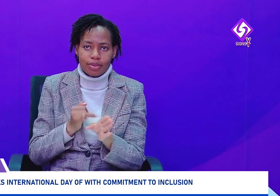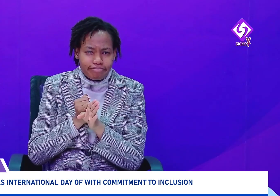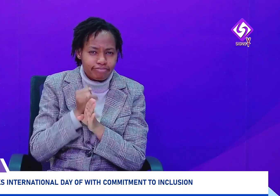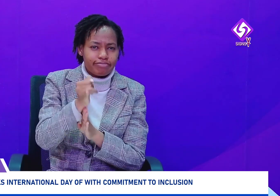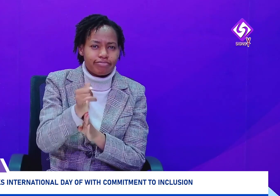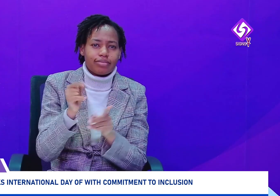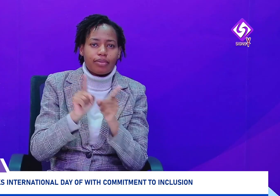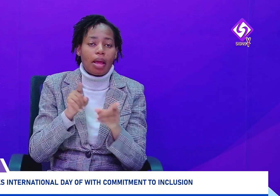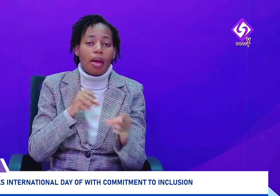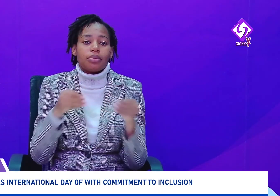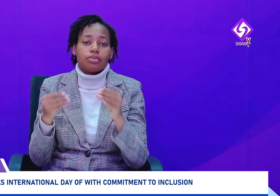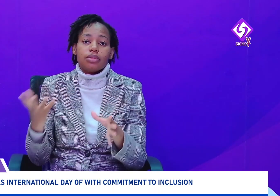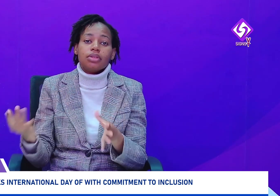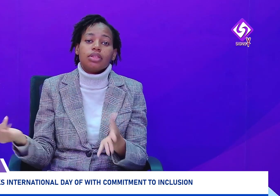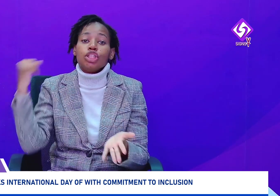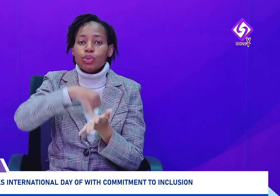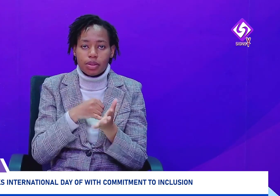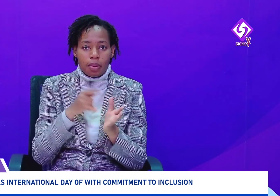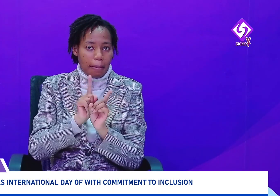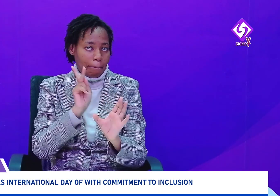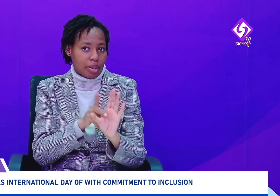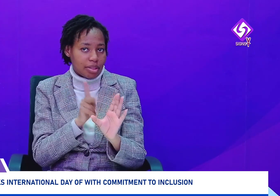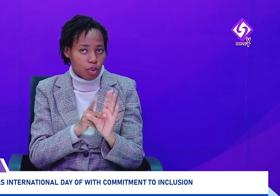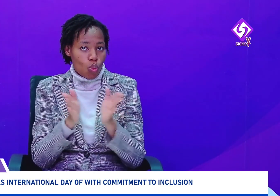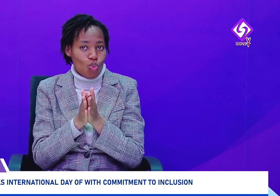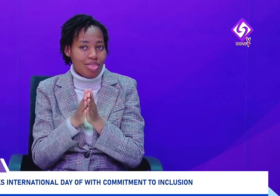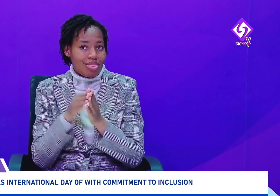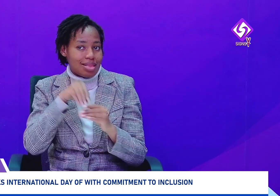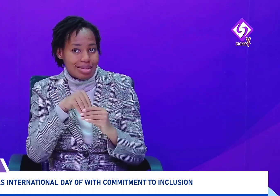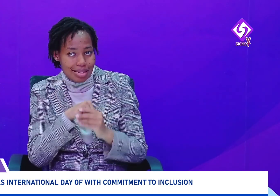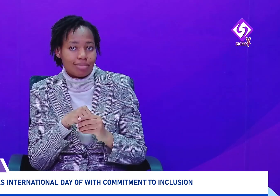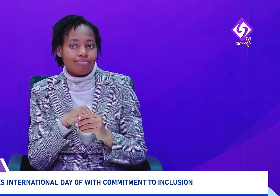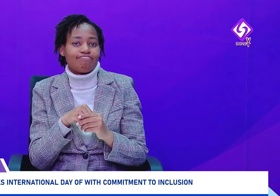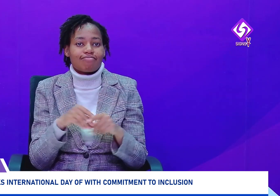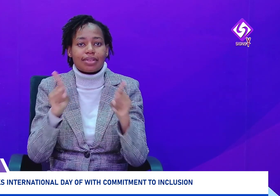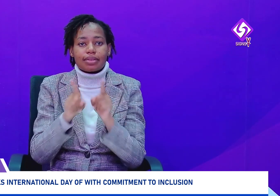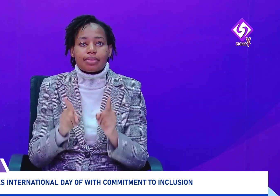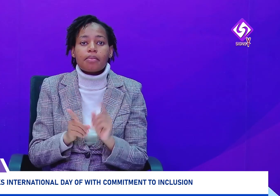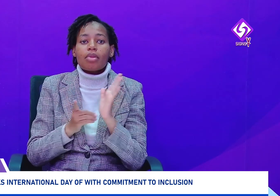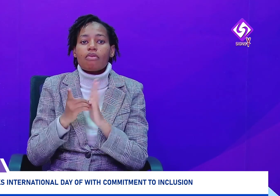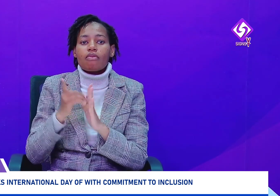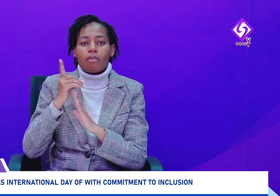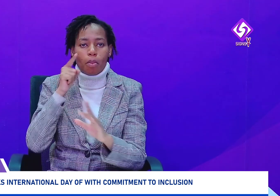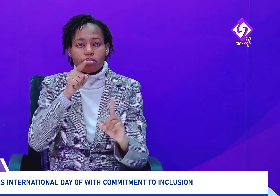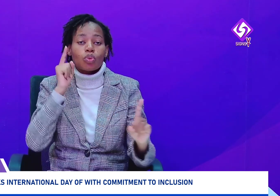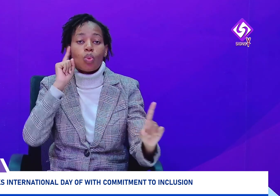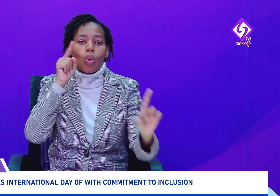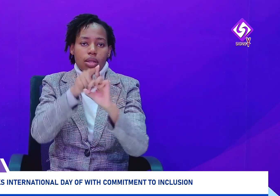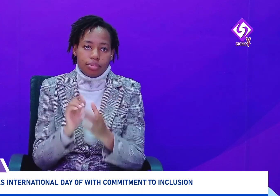Social Progress, highlighted the importance of integrating disability inclusion, particularly within the